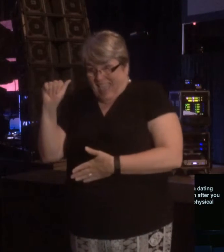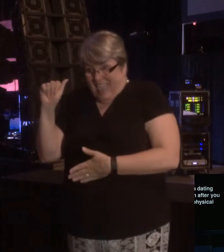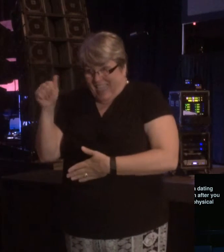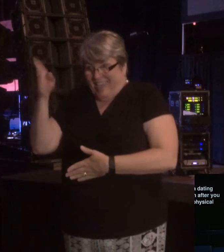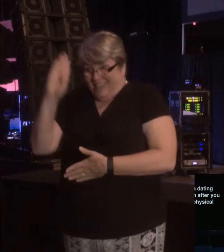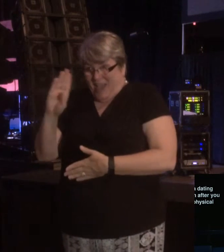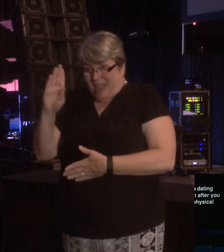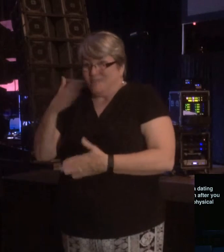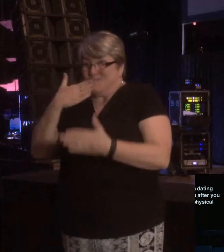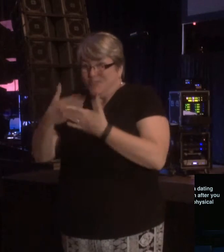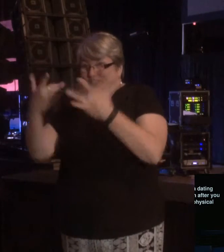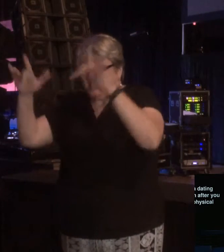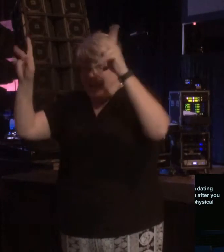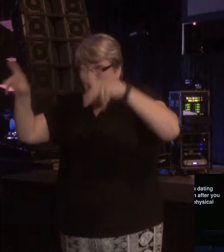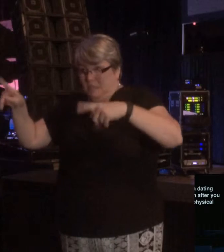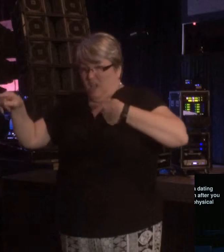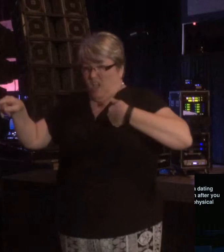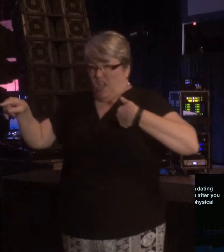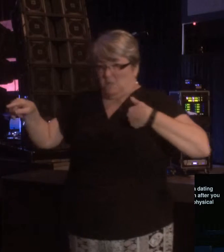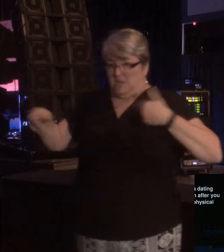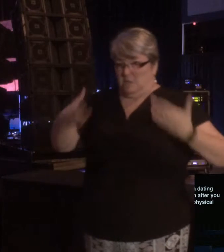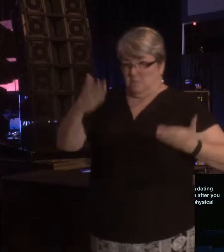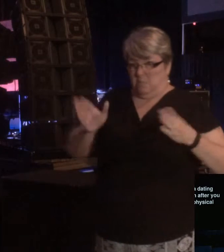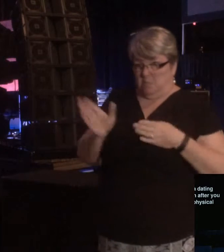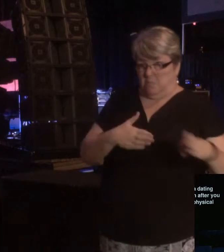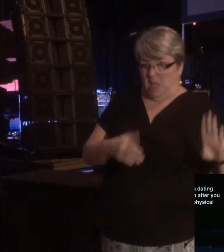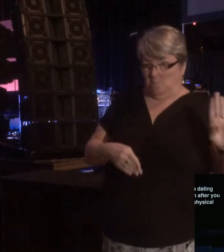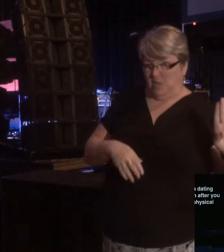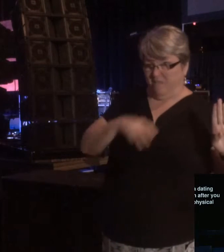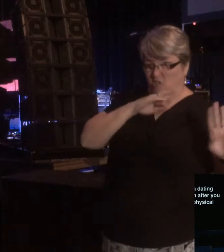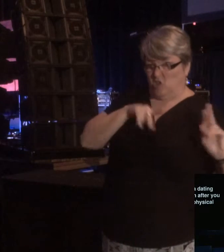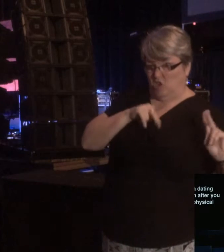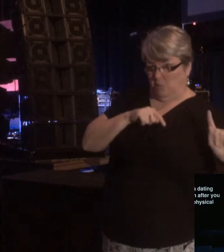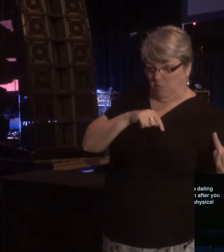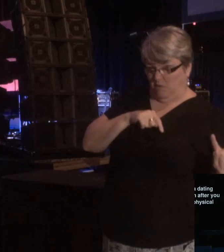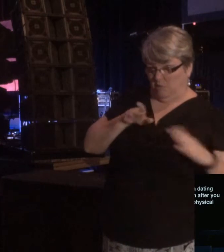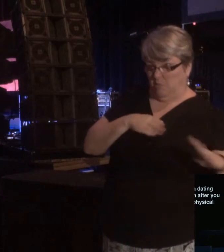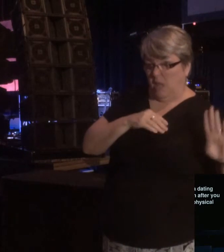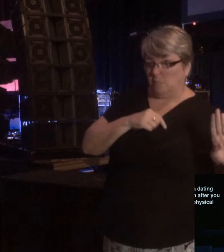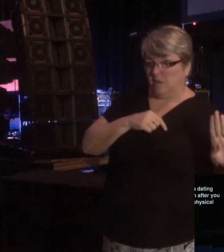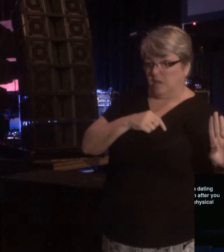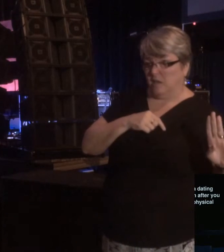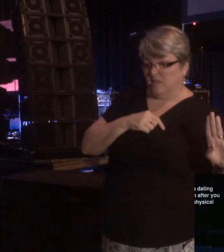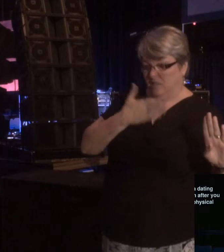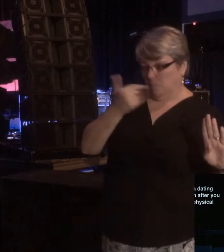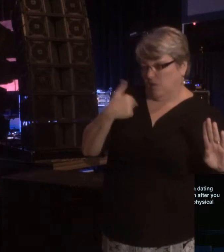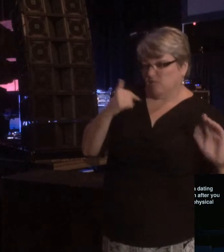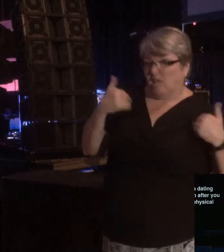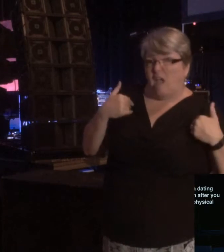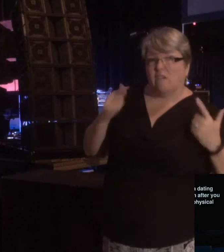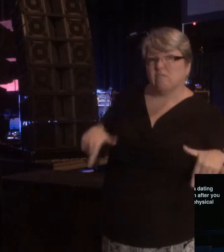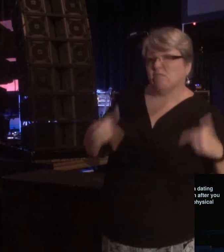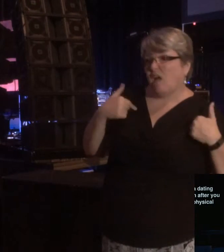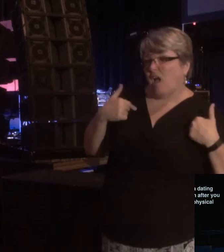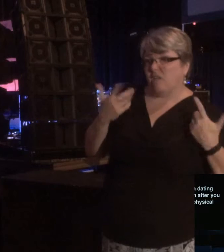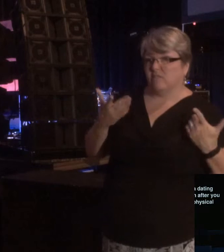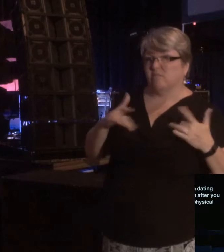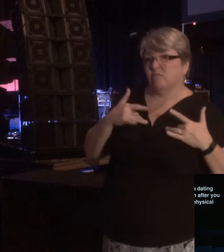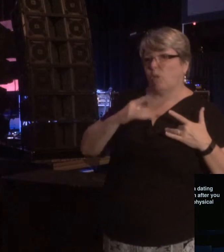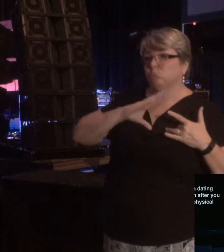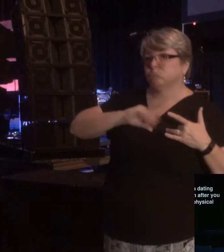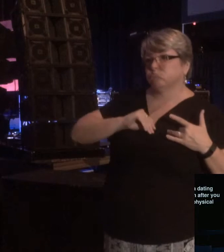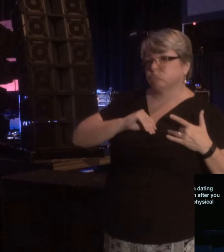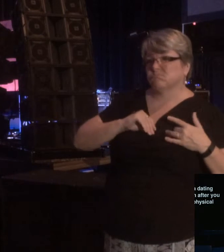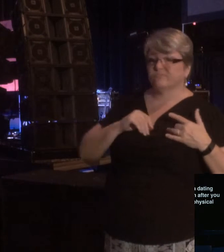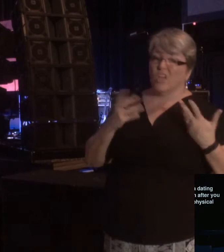it was not ever awkward between us. I know that's not the case for everyone, but we were able to be friendly and then leave the party and go our separate ways, and that was